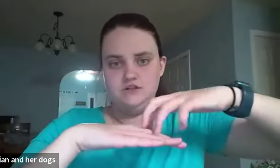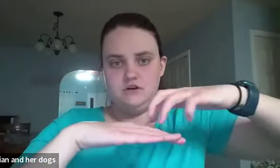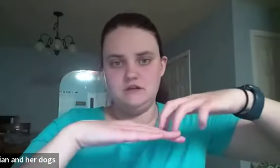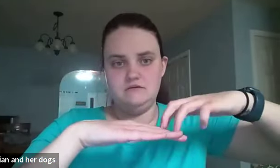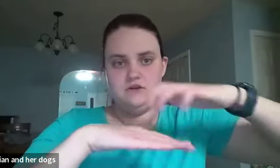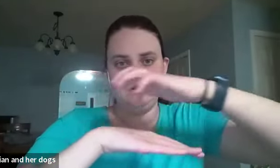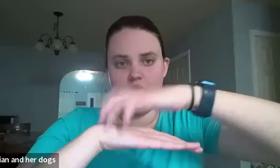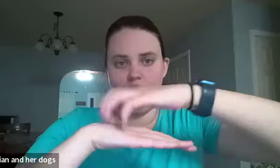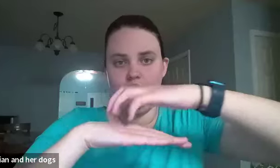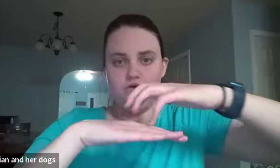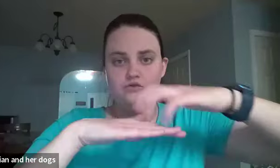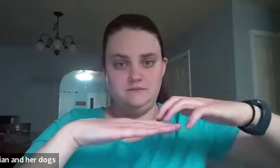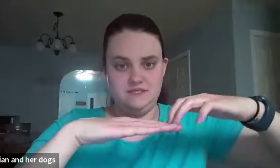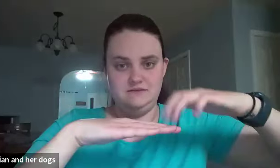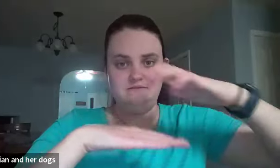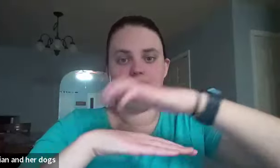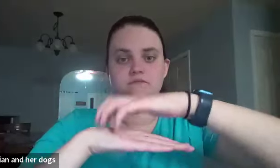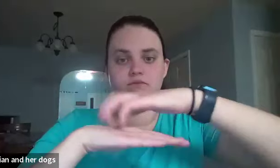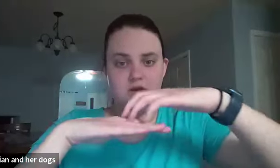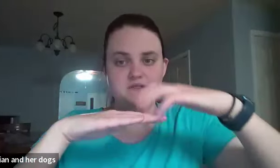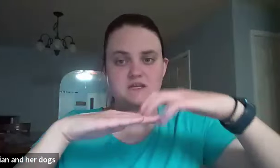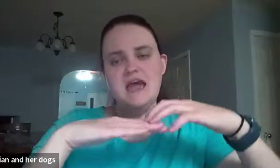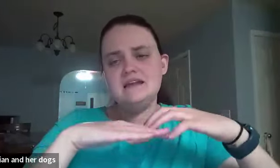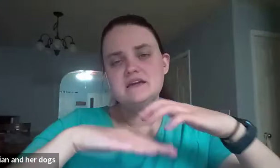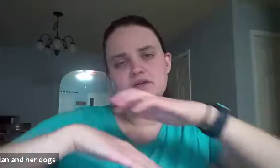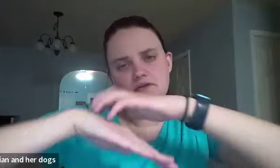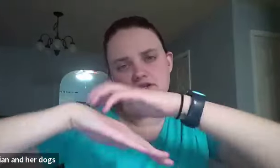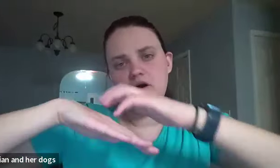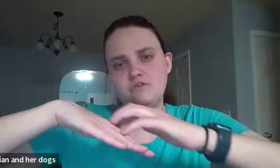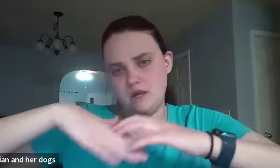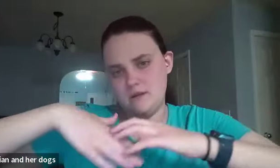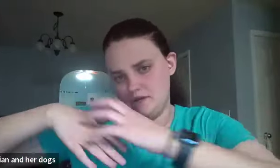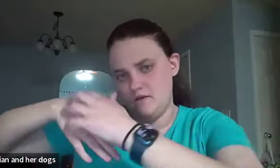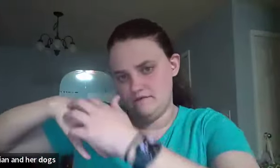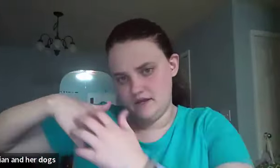you go down. Grapes. Grapes. And it's like the visual of grapes being on the vine.